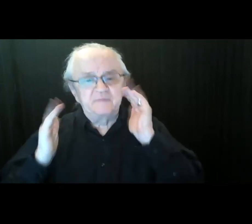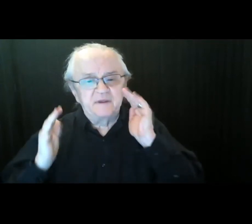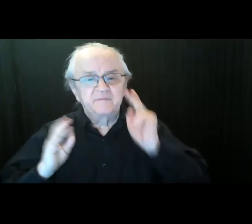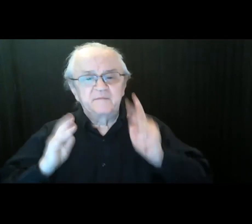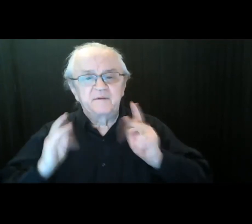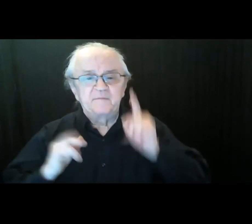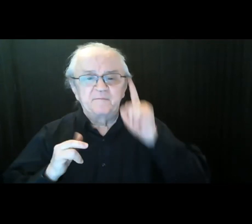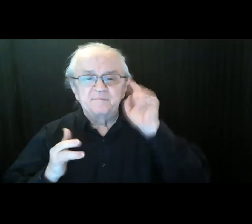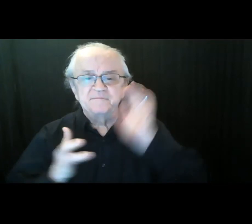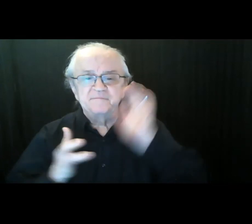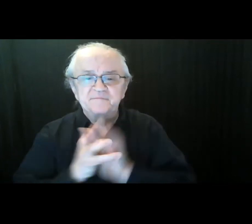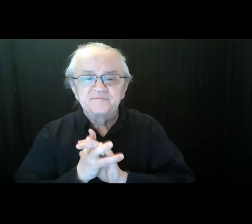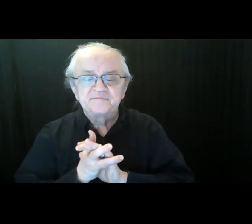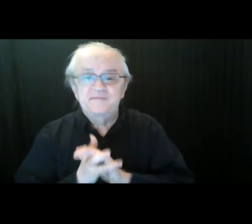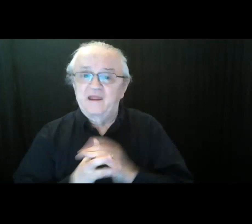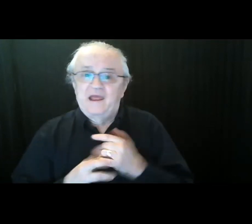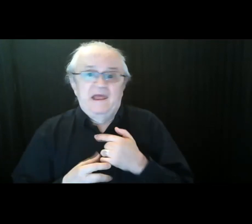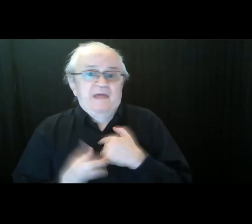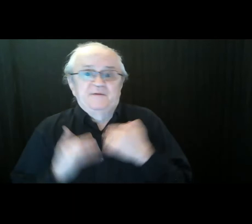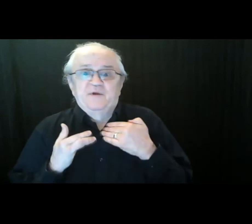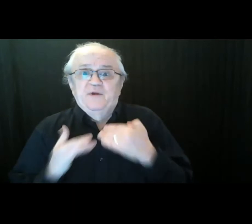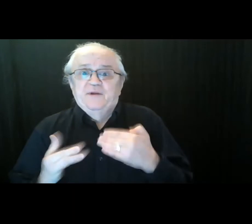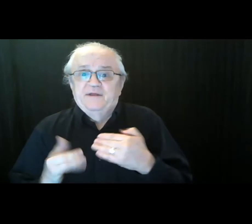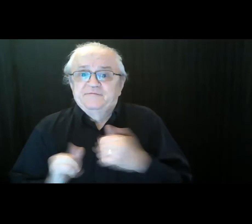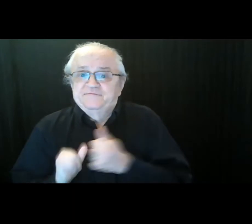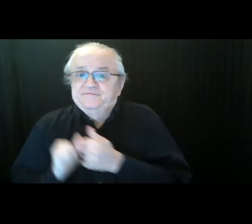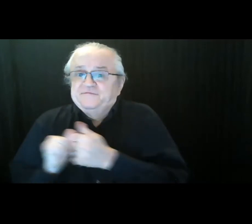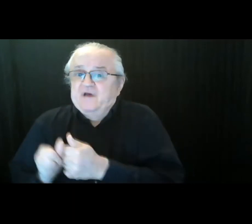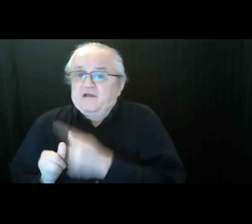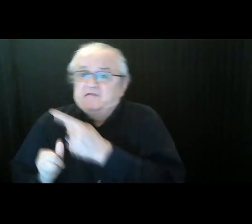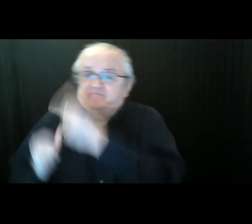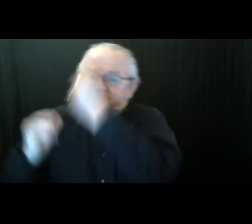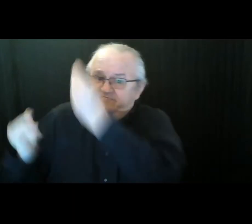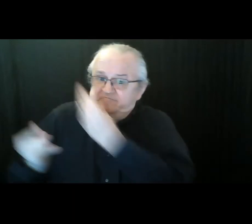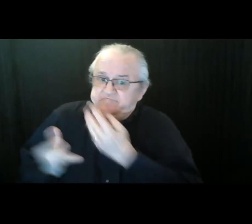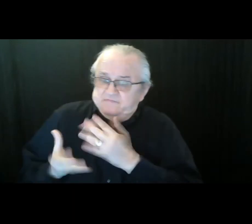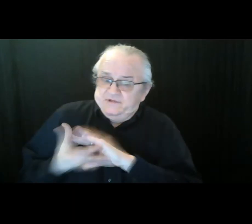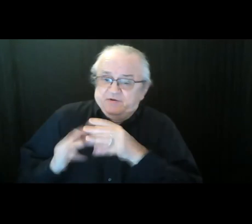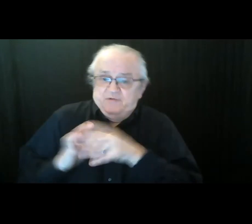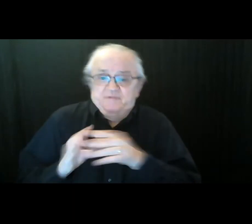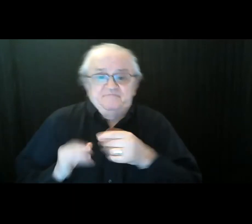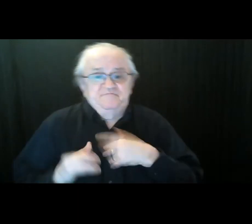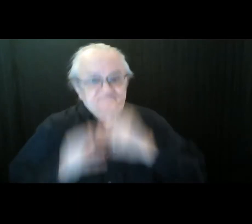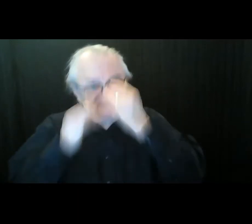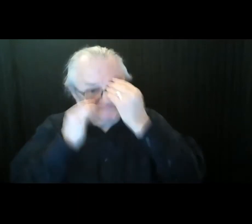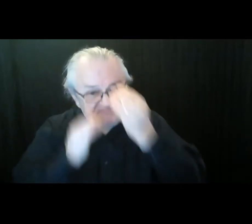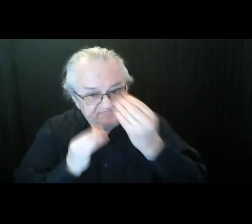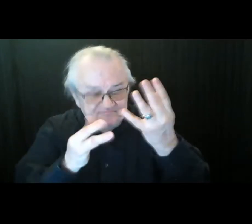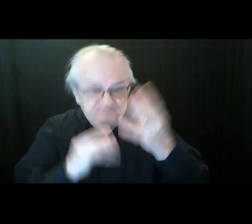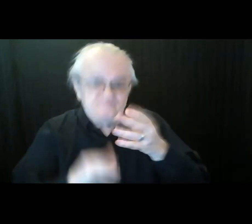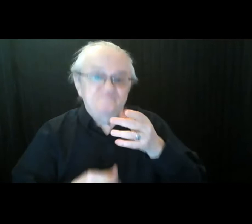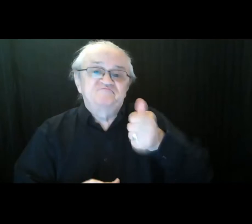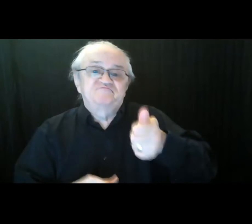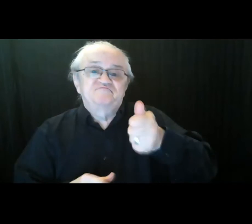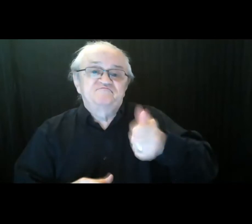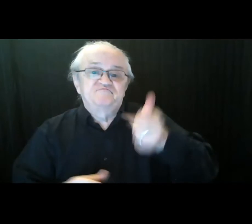just going to tell it to you the way that I heard it, and you can be the judge. Apparently, it happened